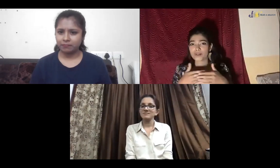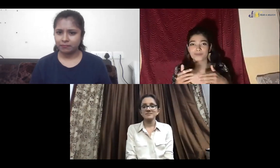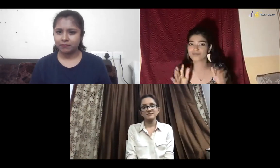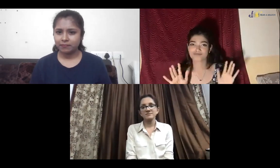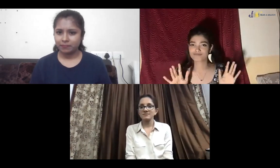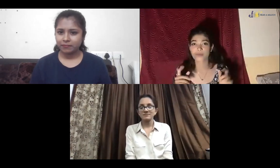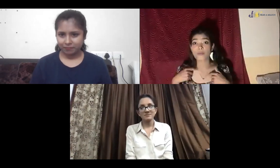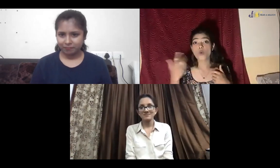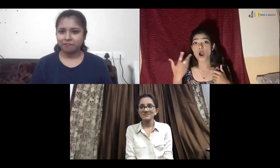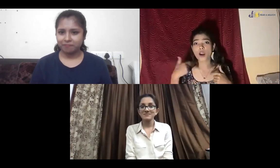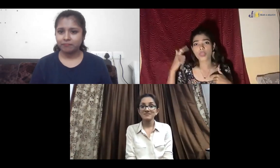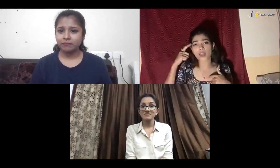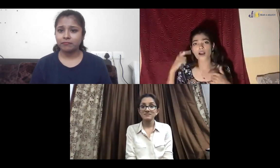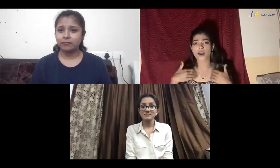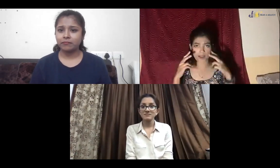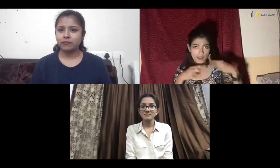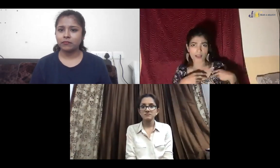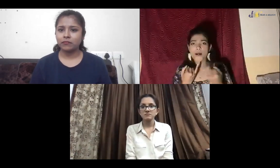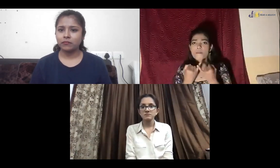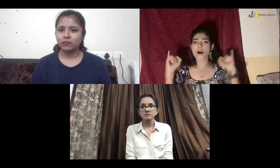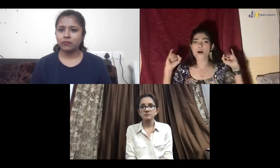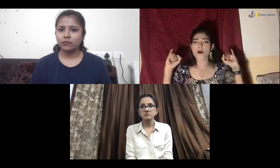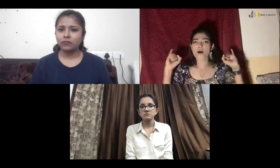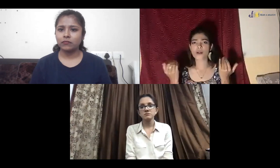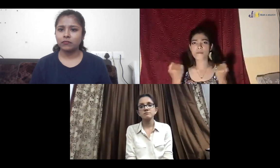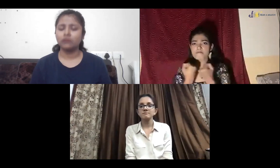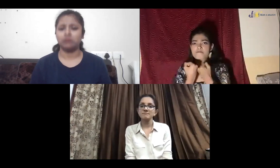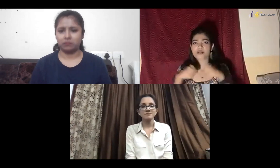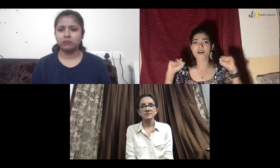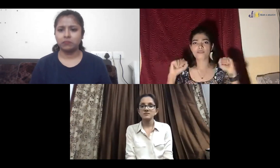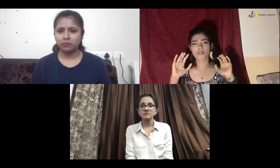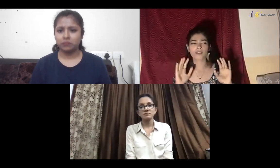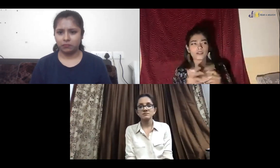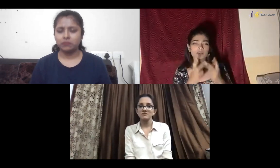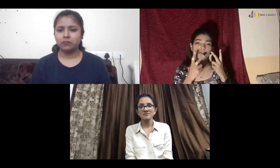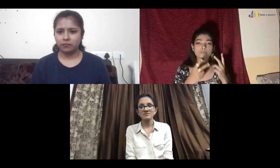me, and I don't have a problem with this. But I think, yeah, I'm an